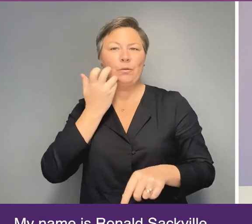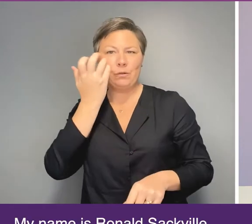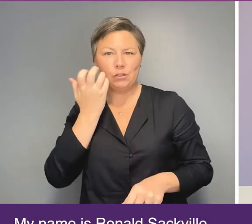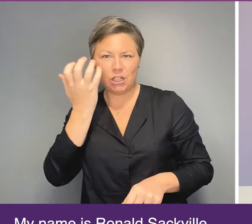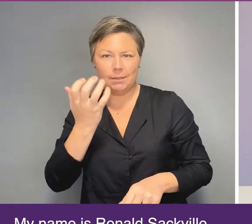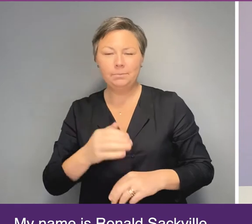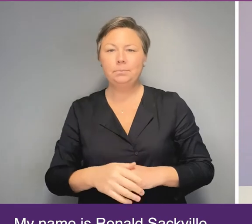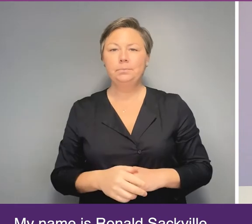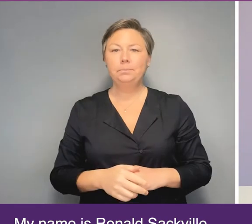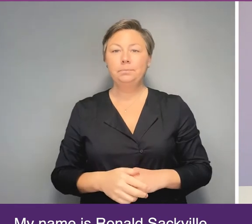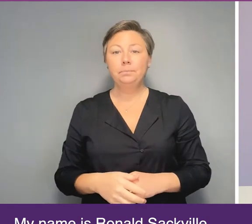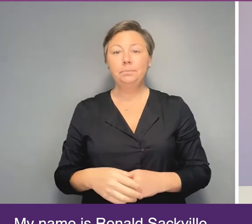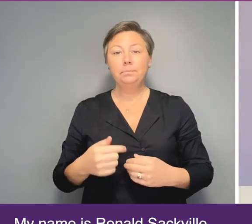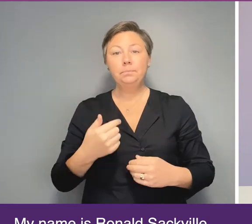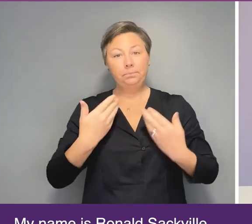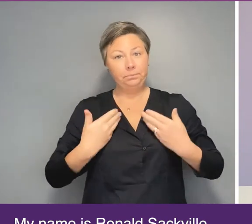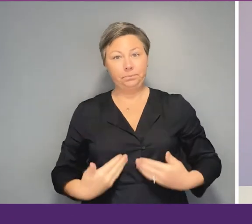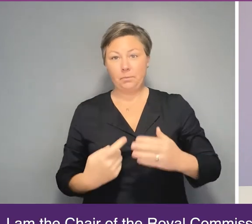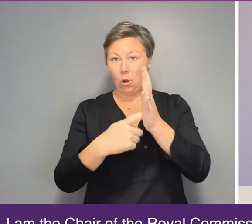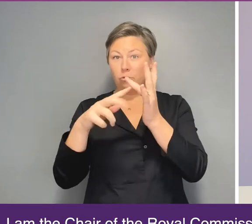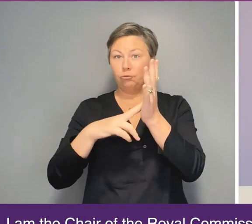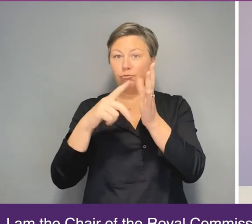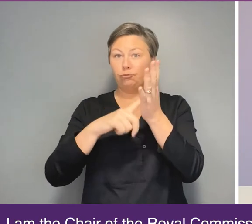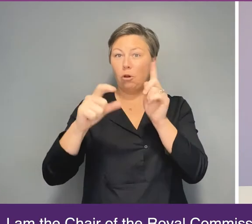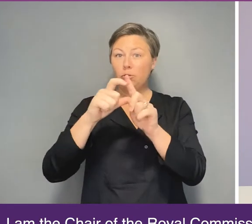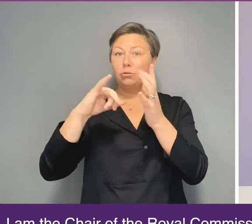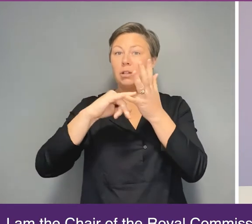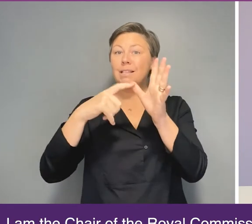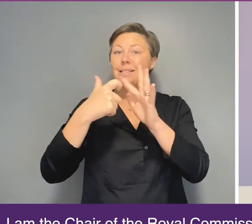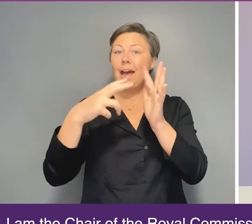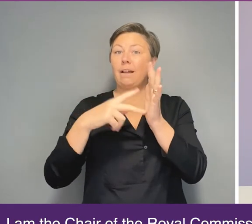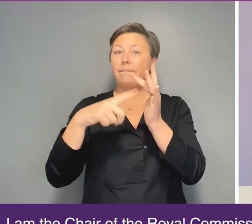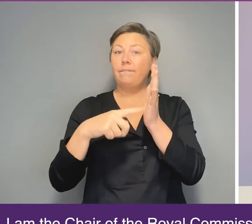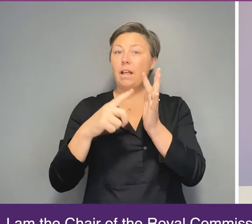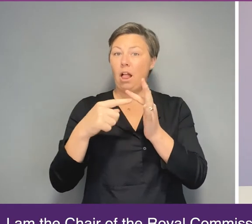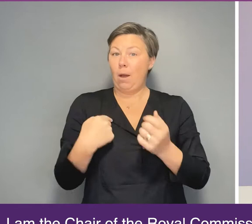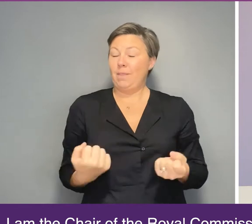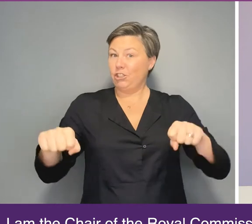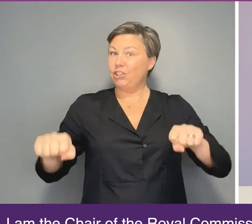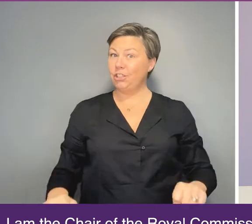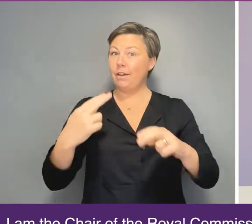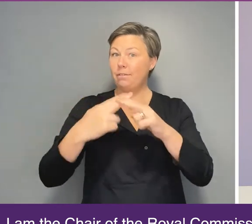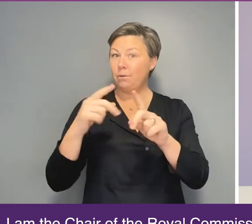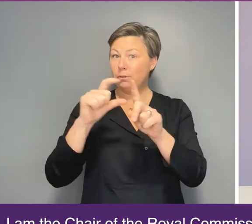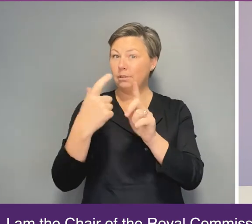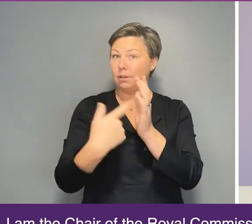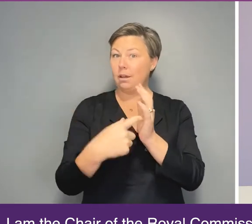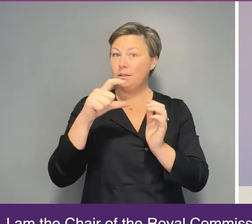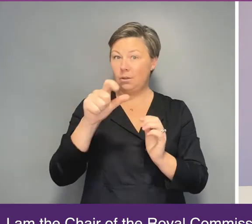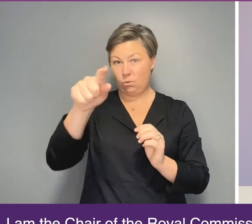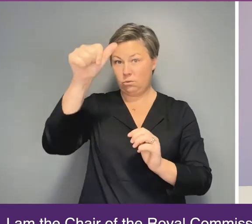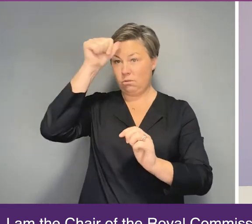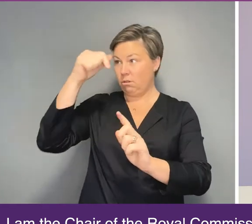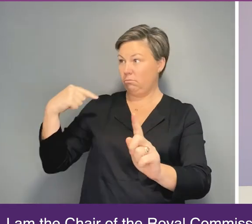My name is Ronald Sackle. I am the Chair of the Royal Commission, which as you probably know, has been operating